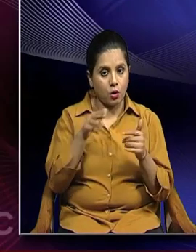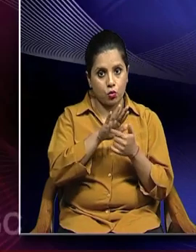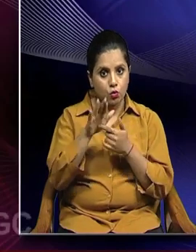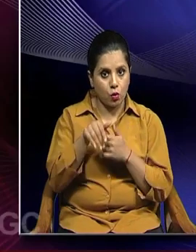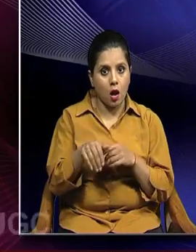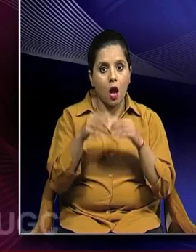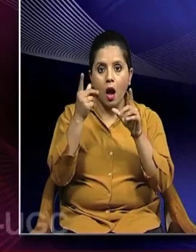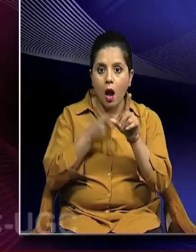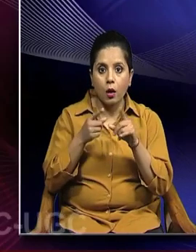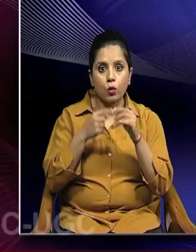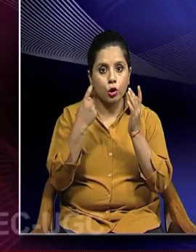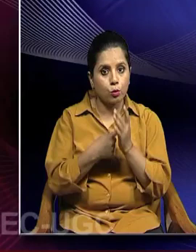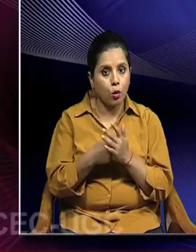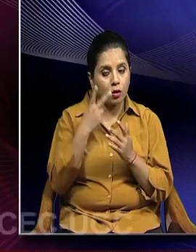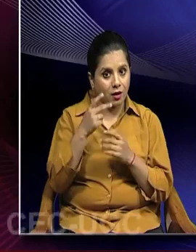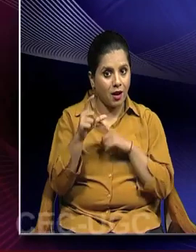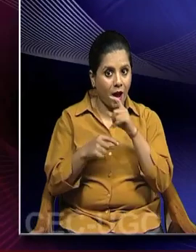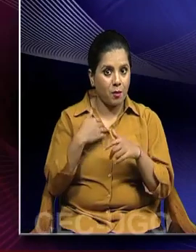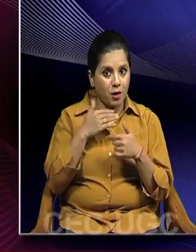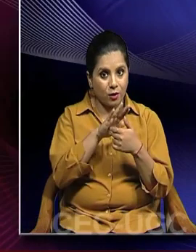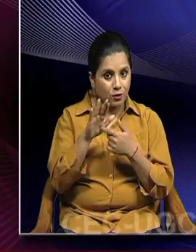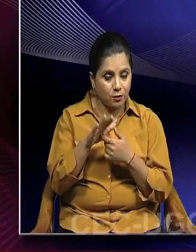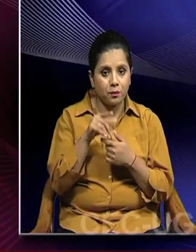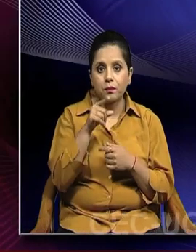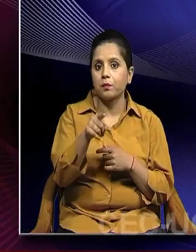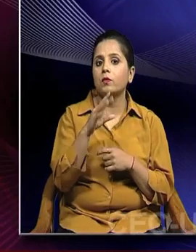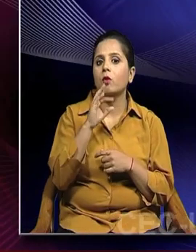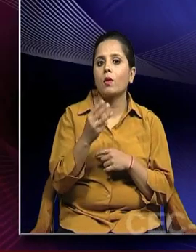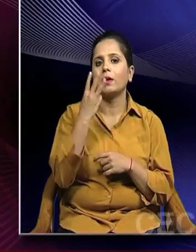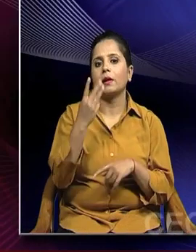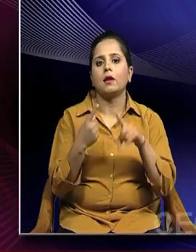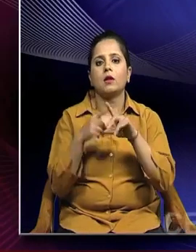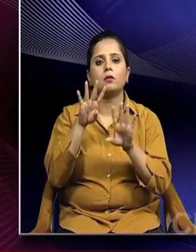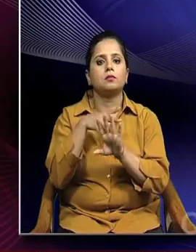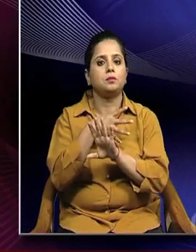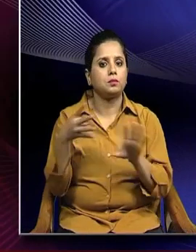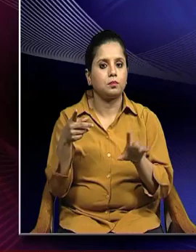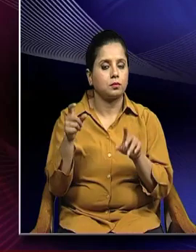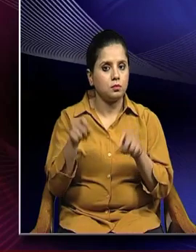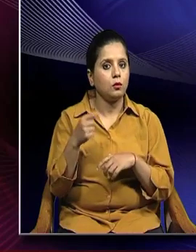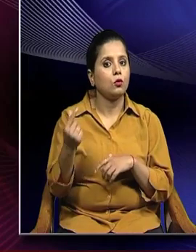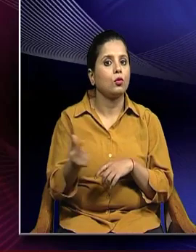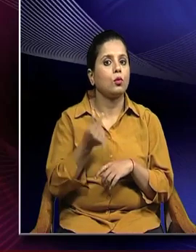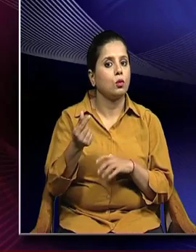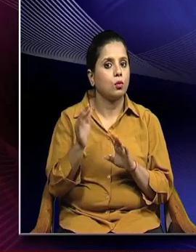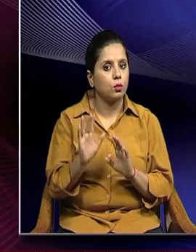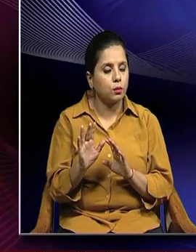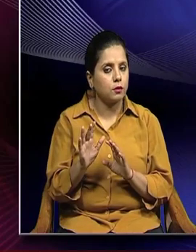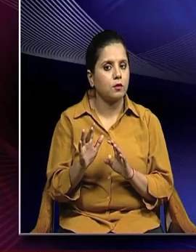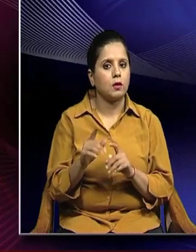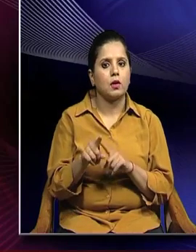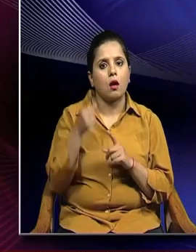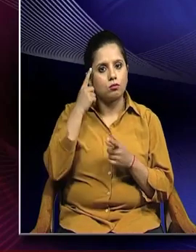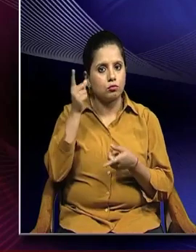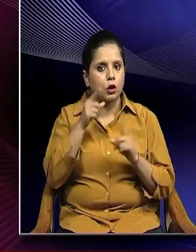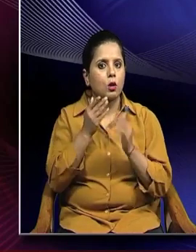annual report of my company. So it is basically the 3T matrix which can be used in a